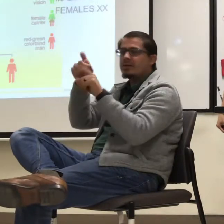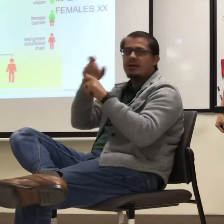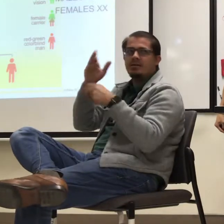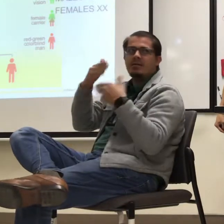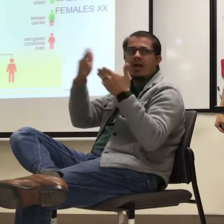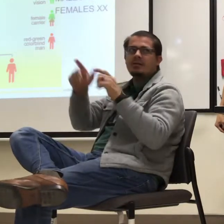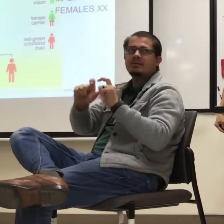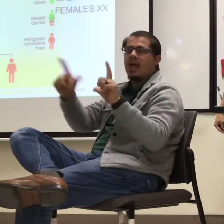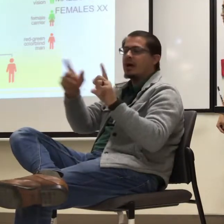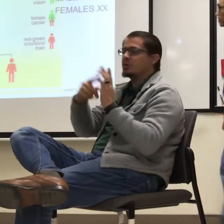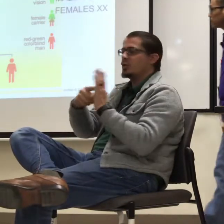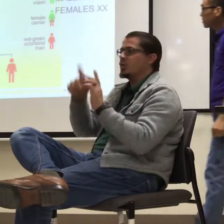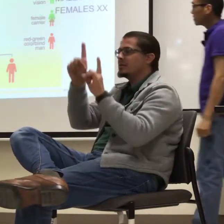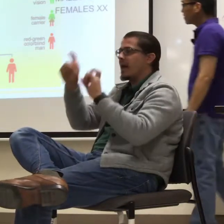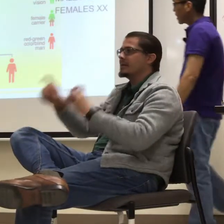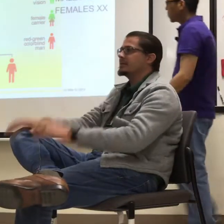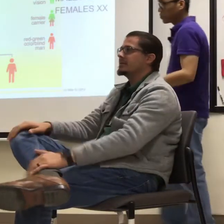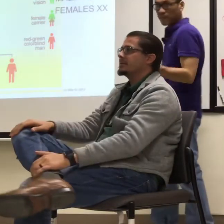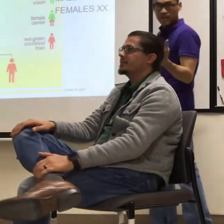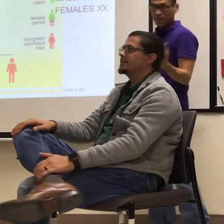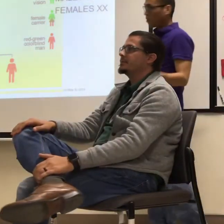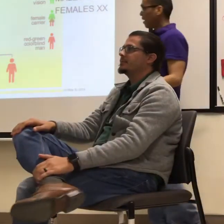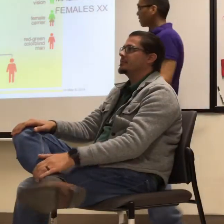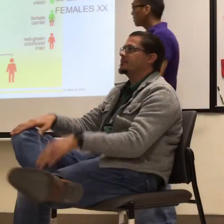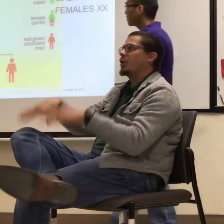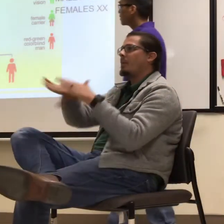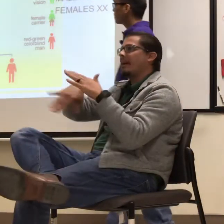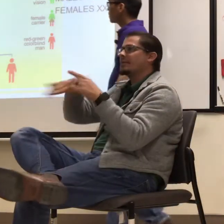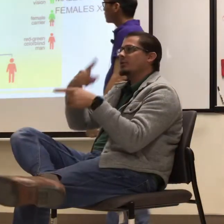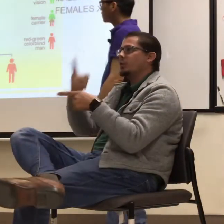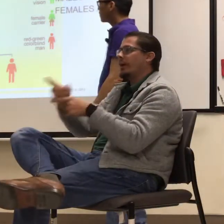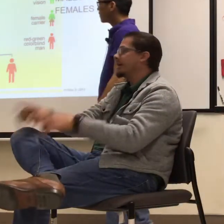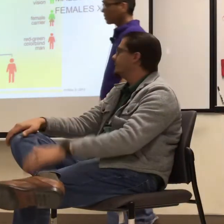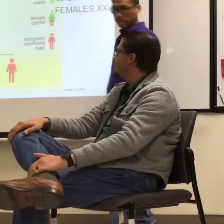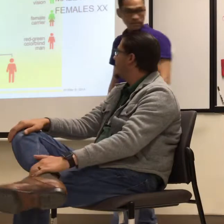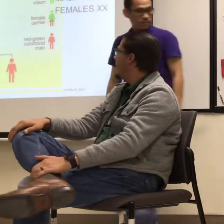you. Okay. Yeah, but you're basically right.